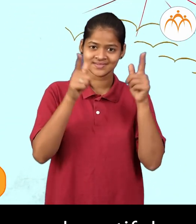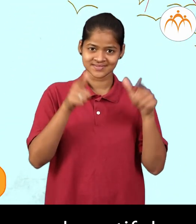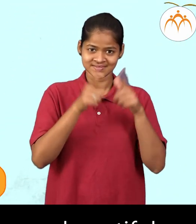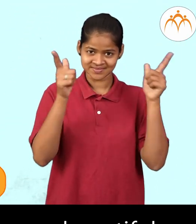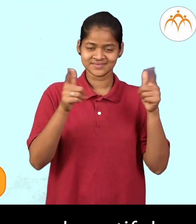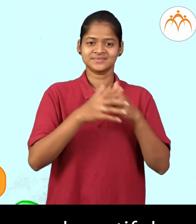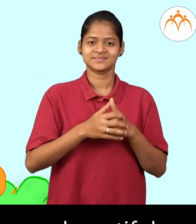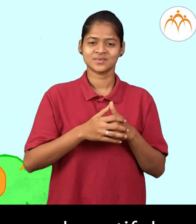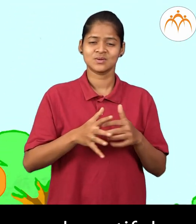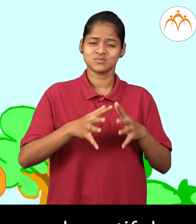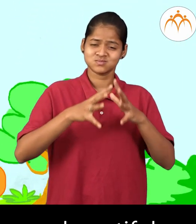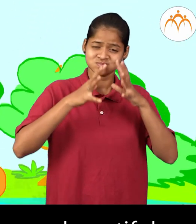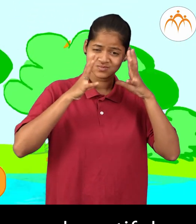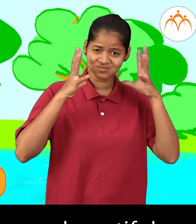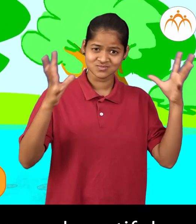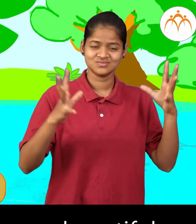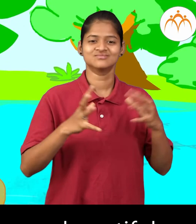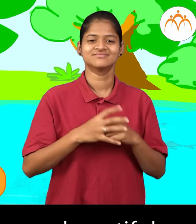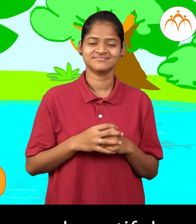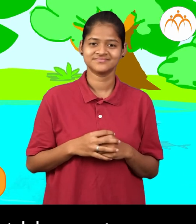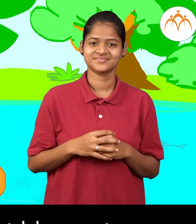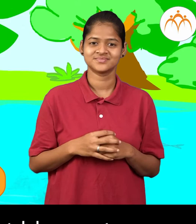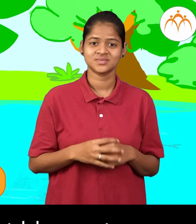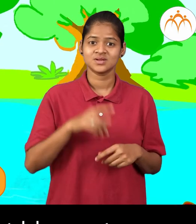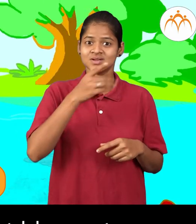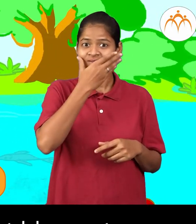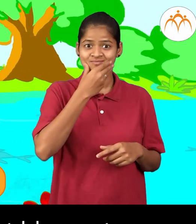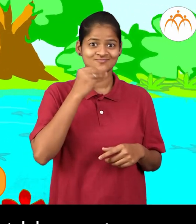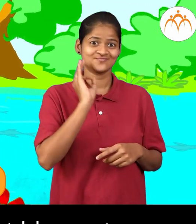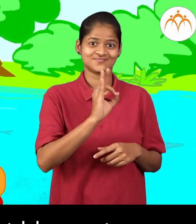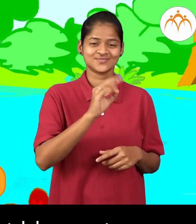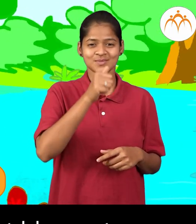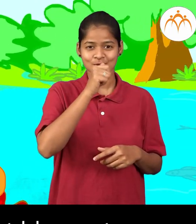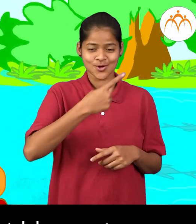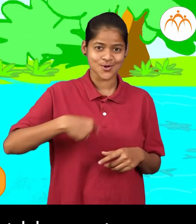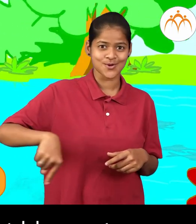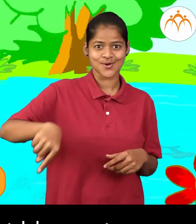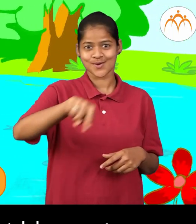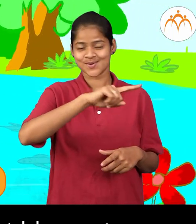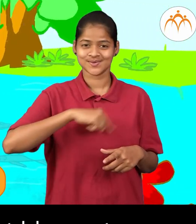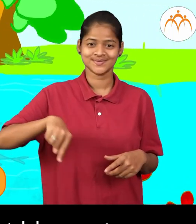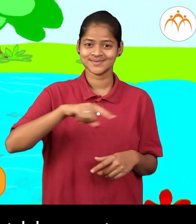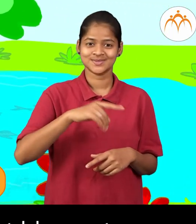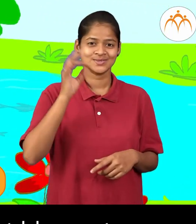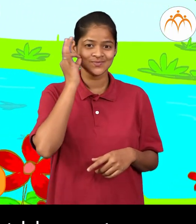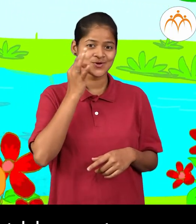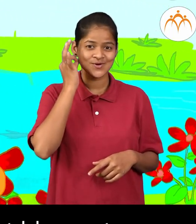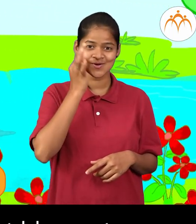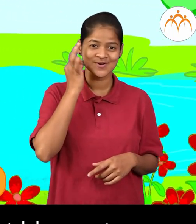jungle there was a beautiful big lake filled with jet blue water